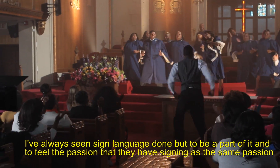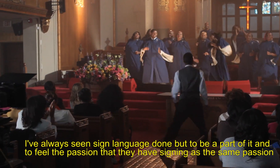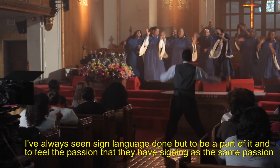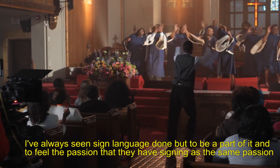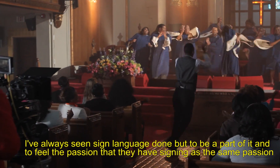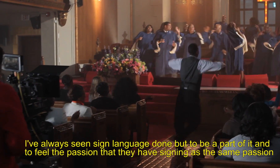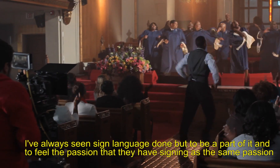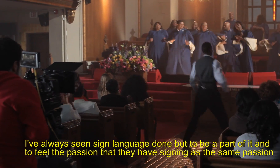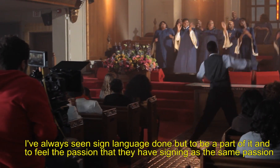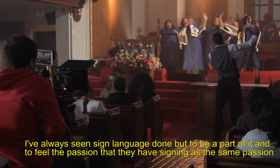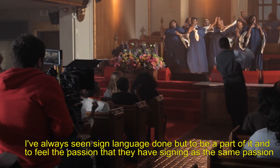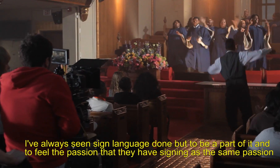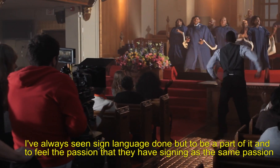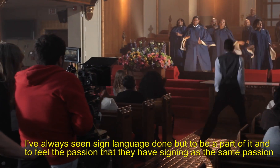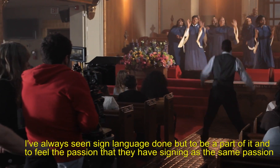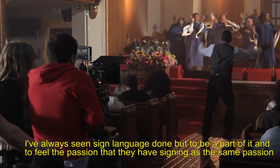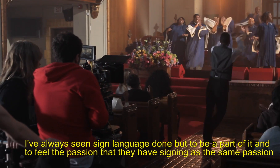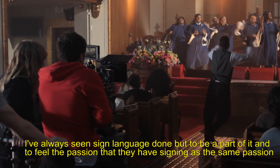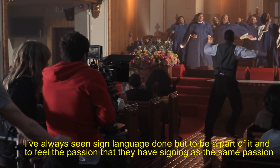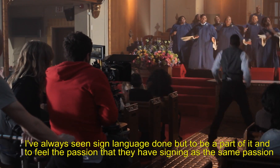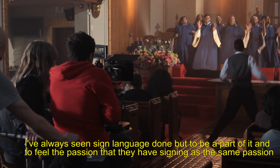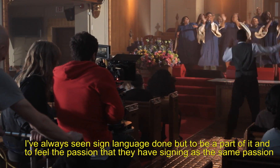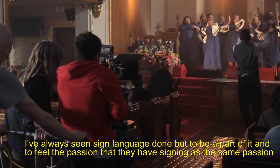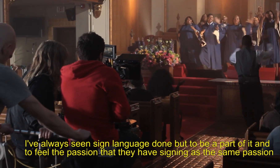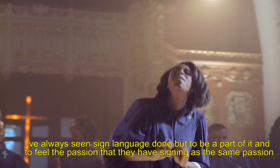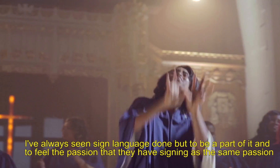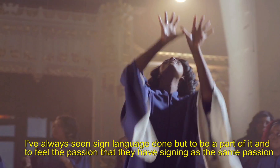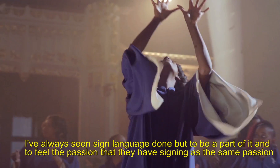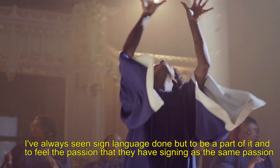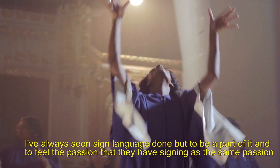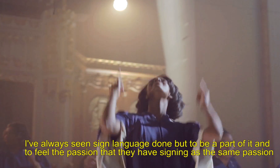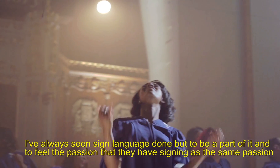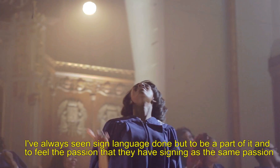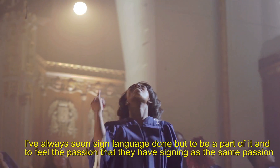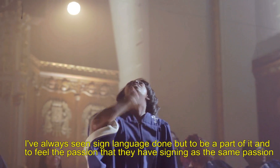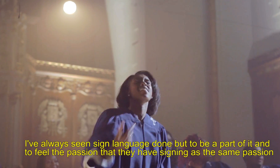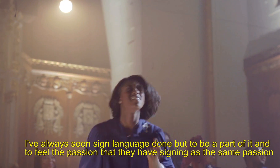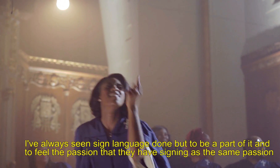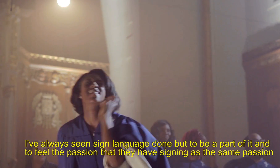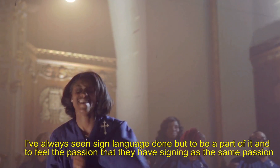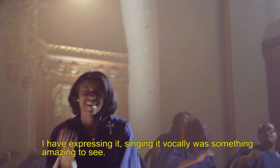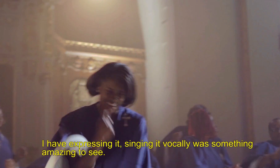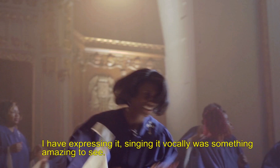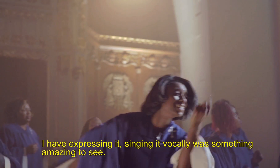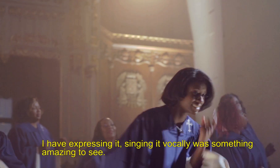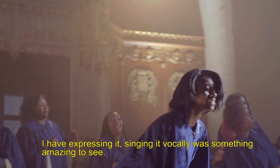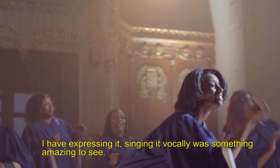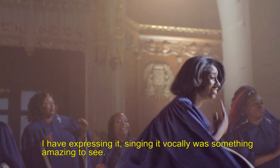done, but to be a part of it and to feel the passion that they have signing as the same passion I have